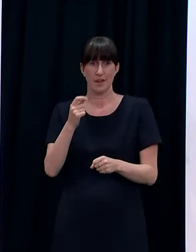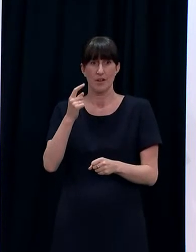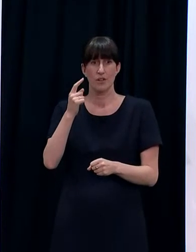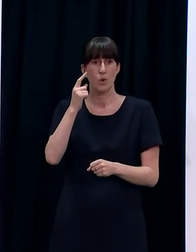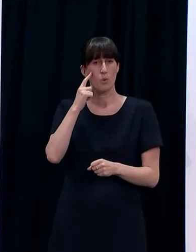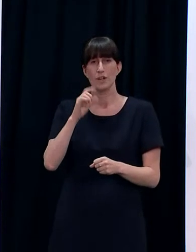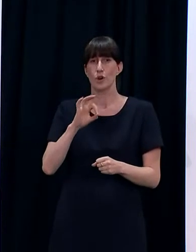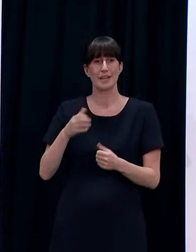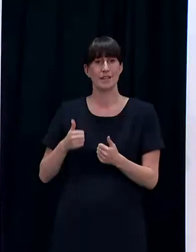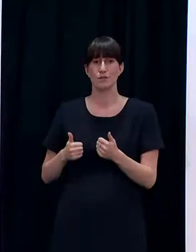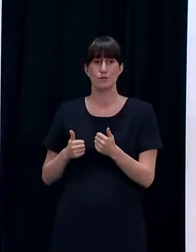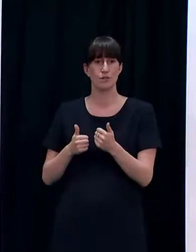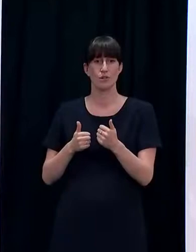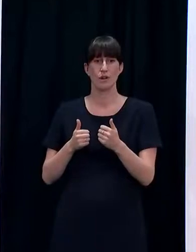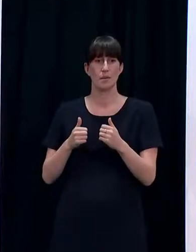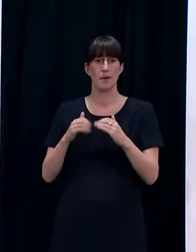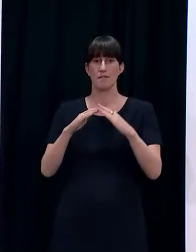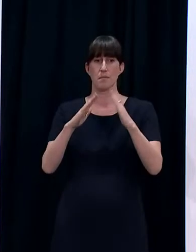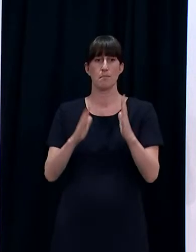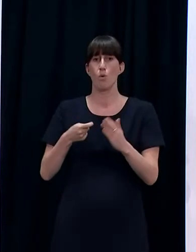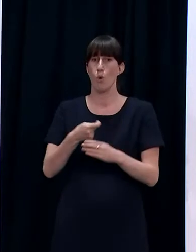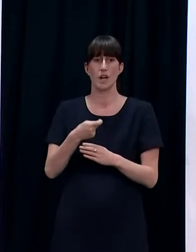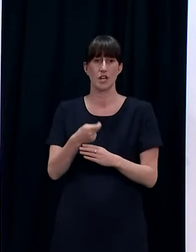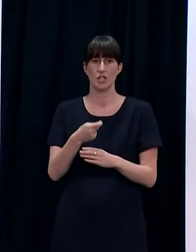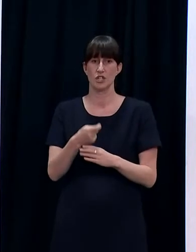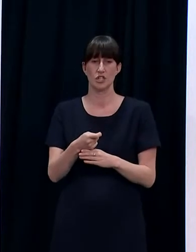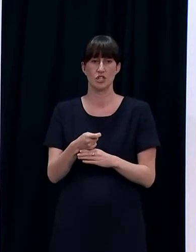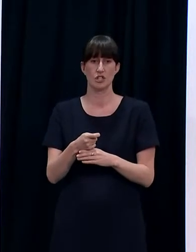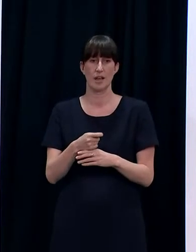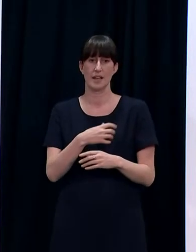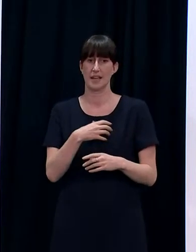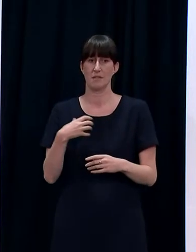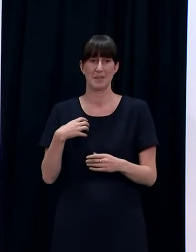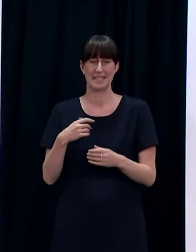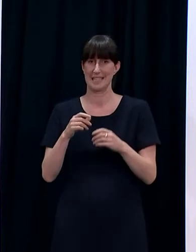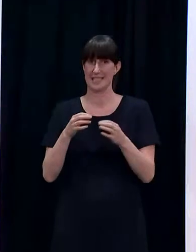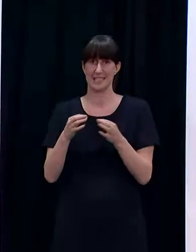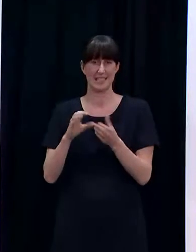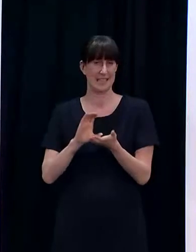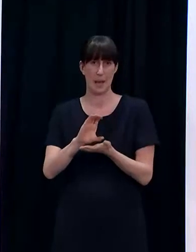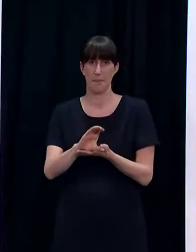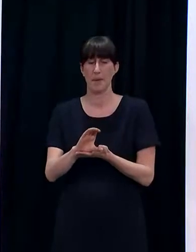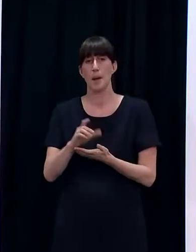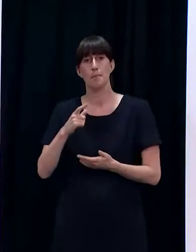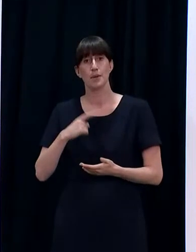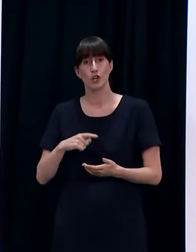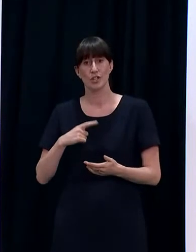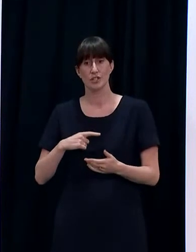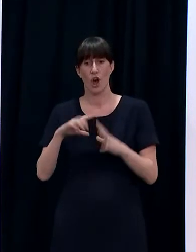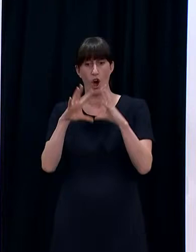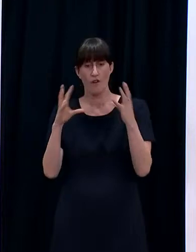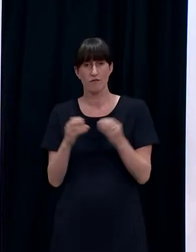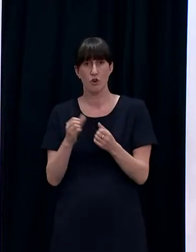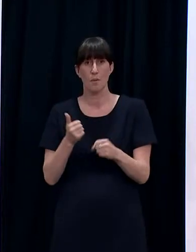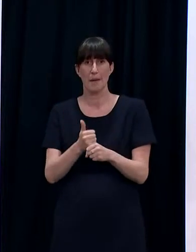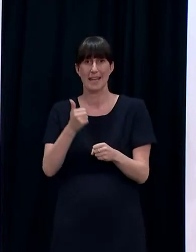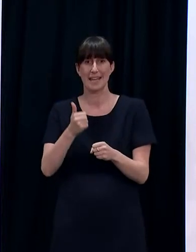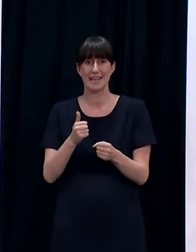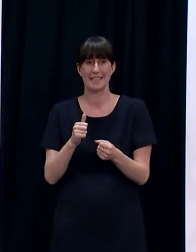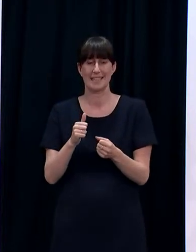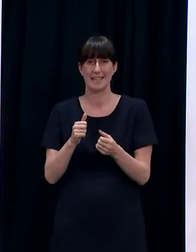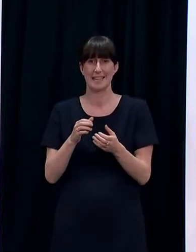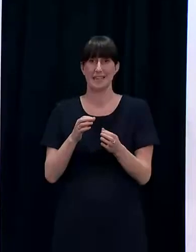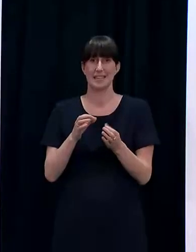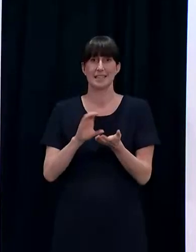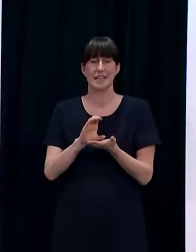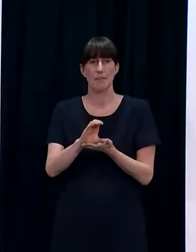deferrals. This kind of scheme is only necessary to protect the overall banking system if there were thousands of